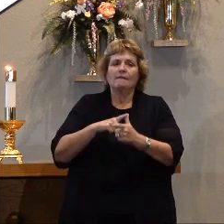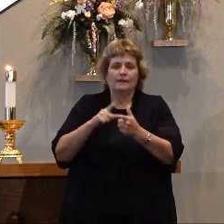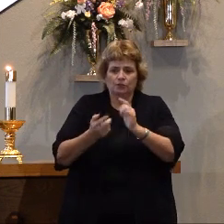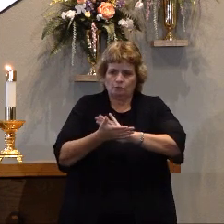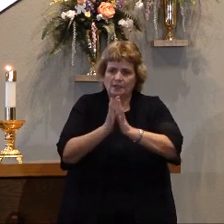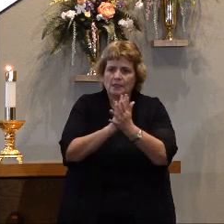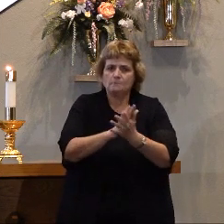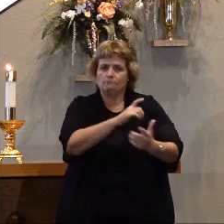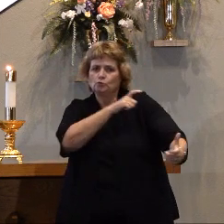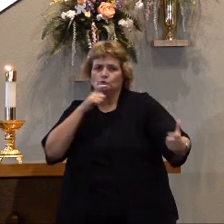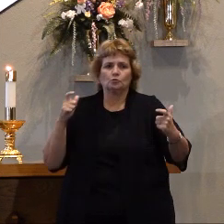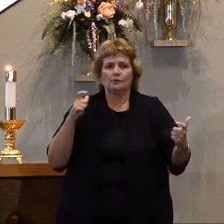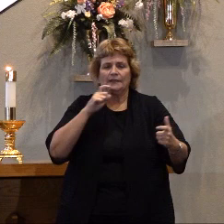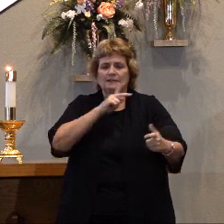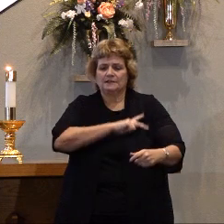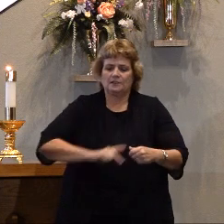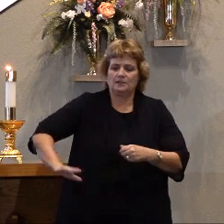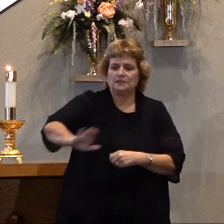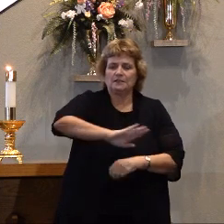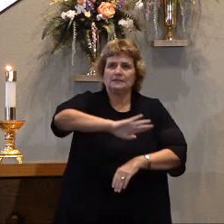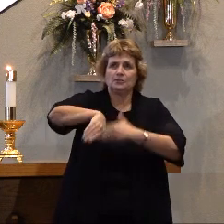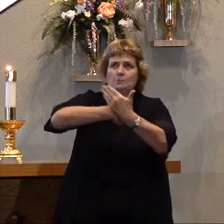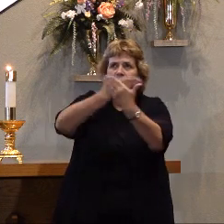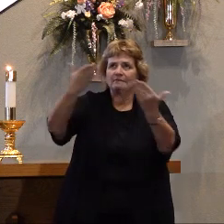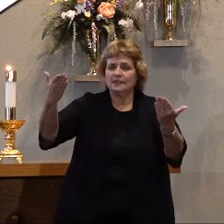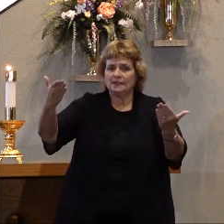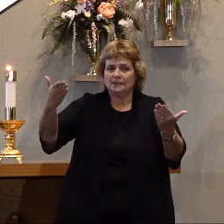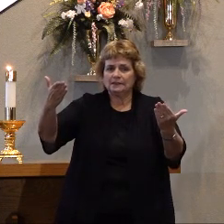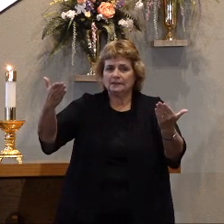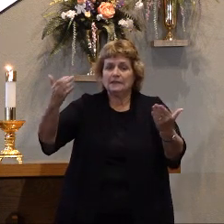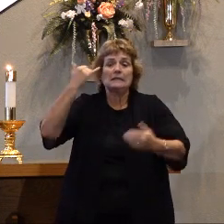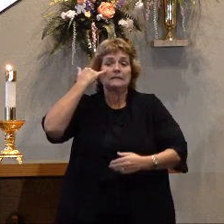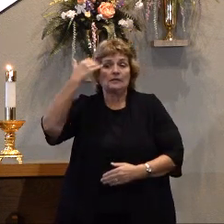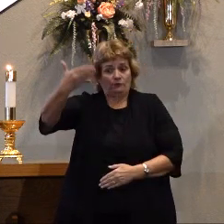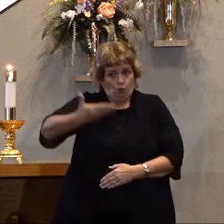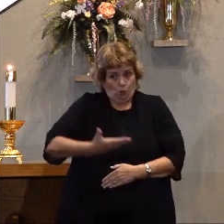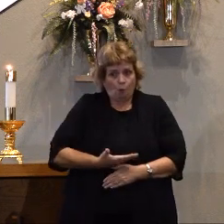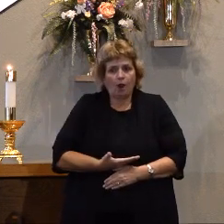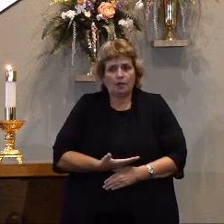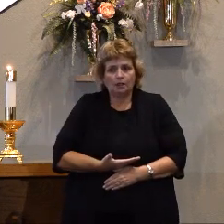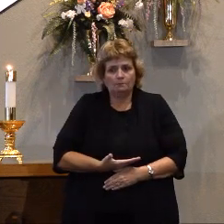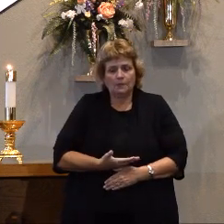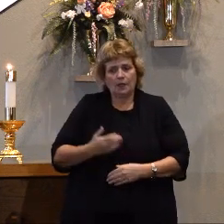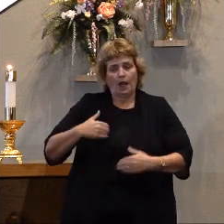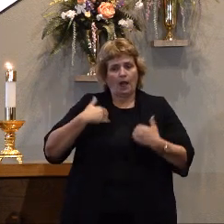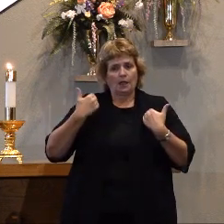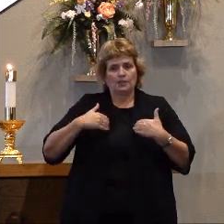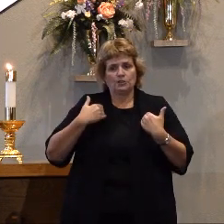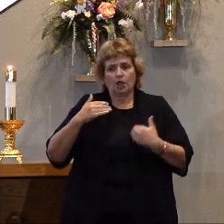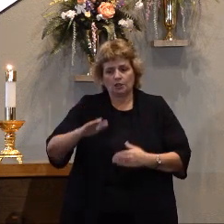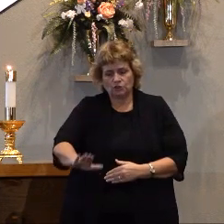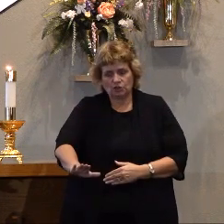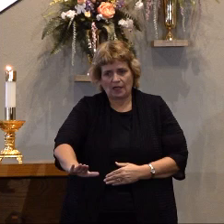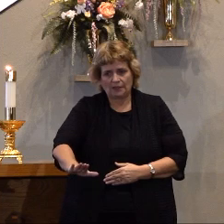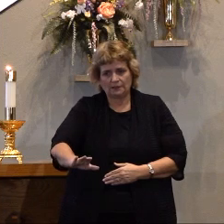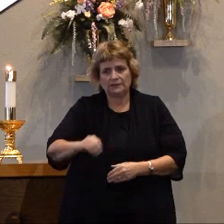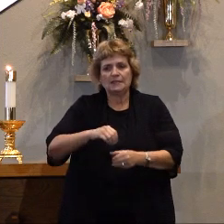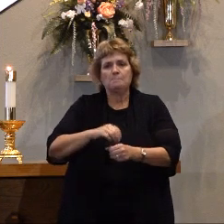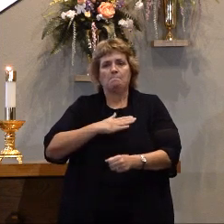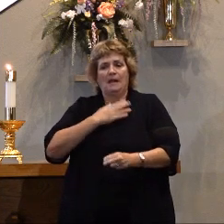kingdom of heaven. And whoever welcomes a little child like this in my name welcomes